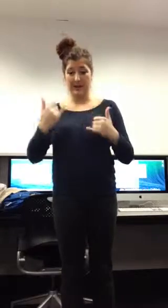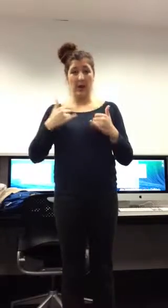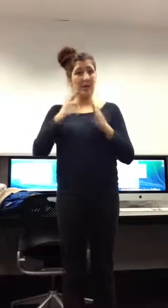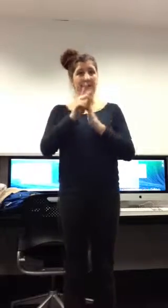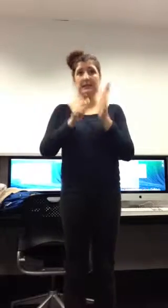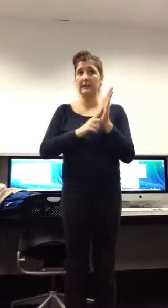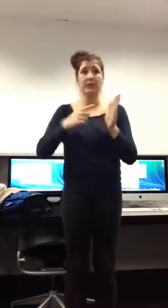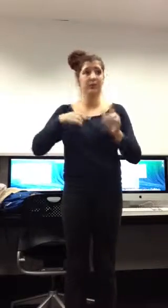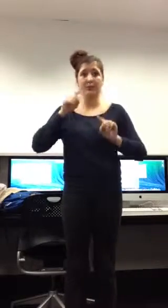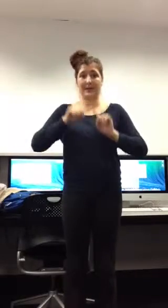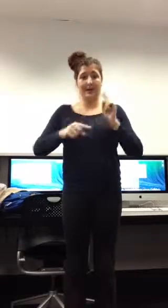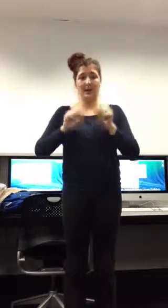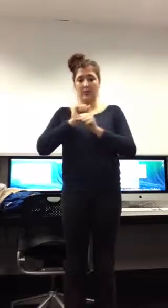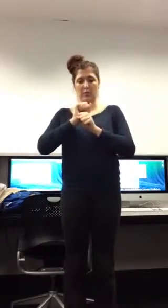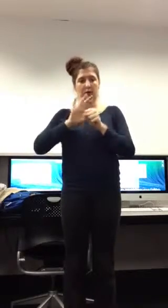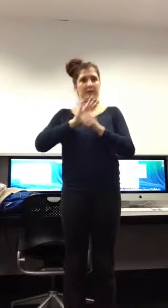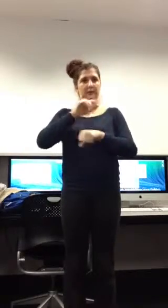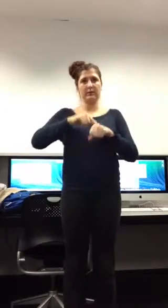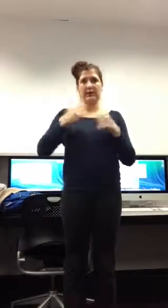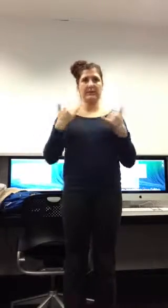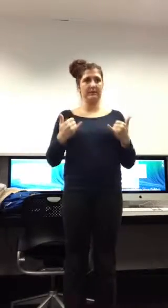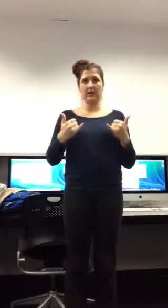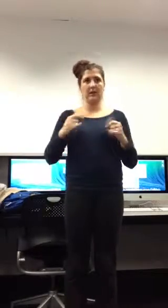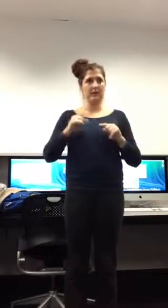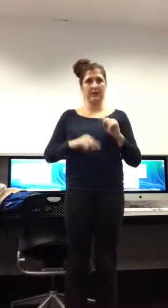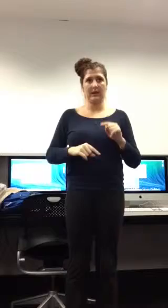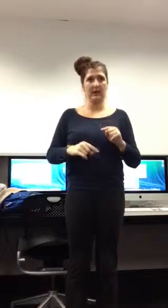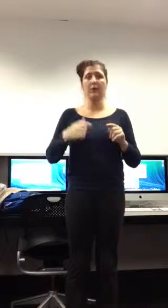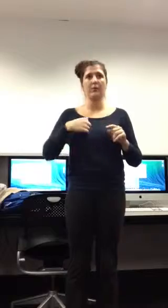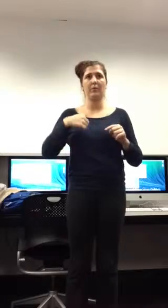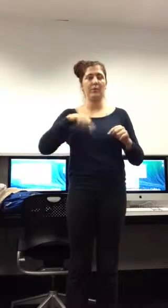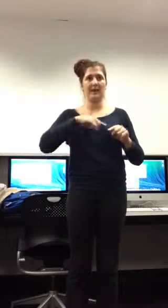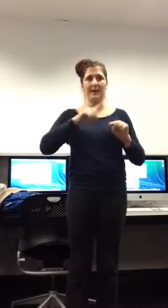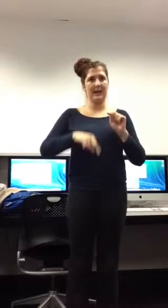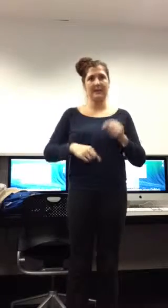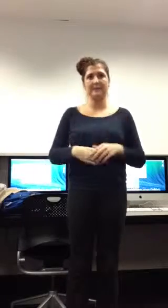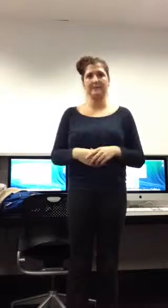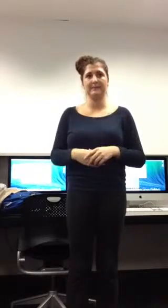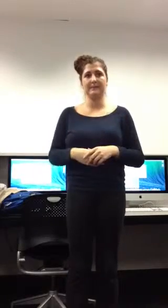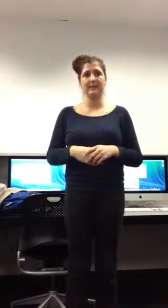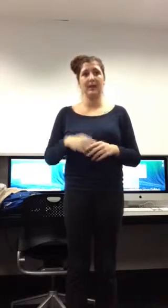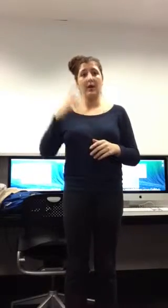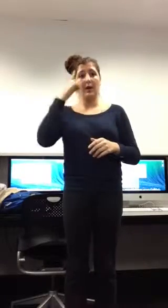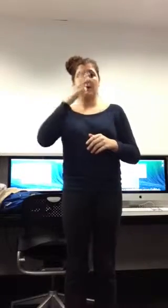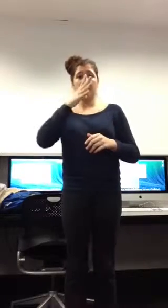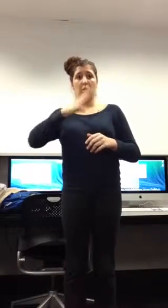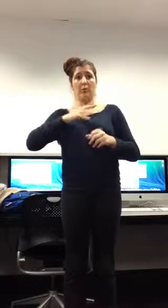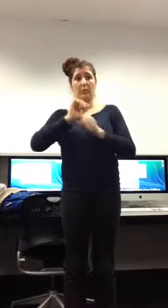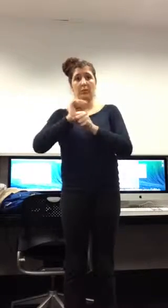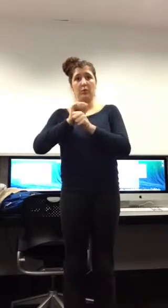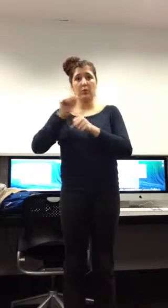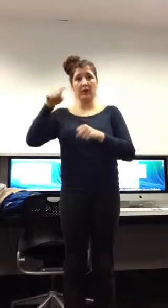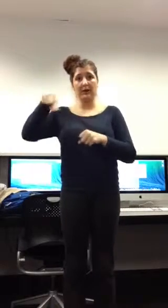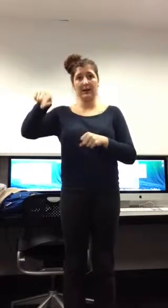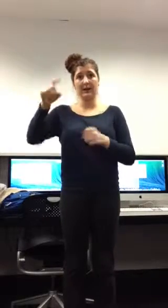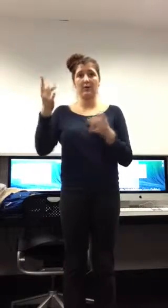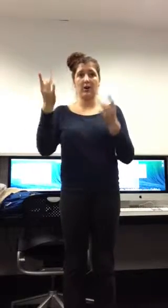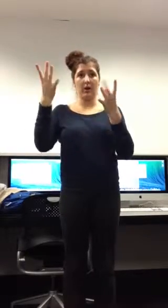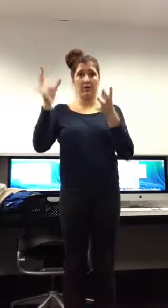that. Working conditions for women were also terrible. The Triangle Fire that took place in